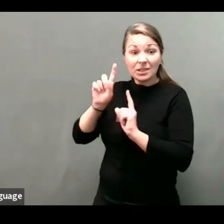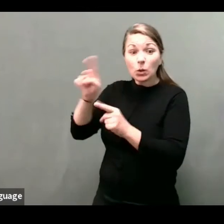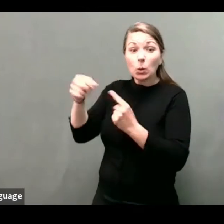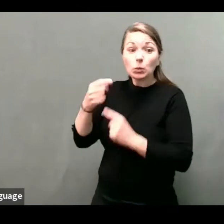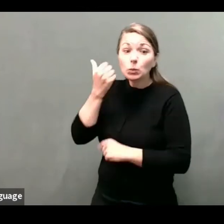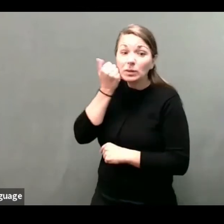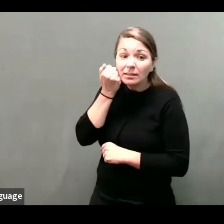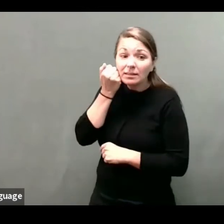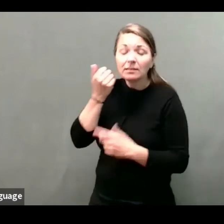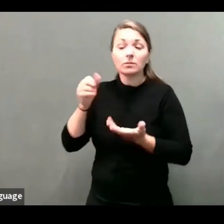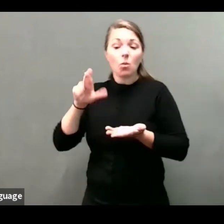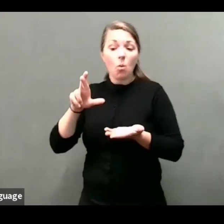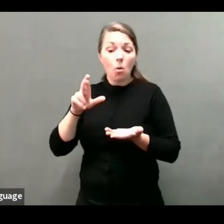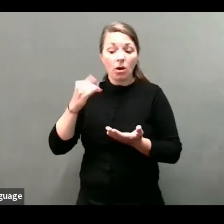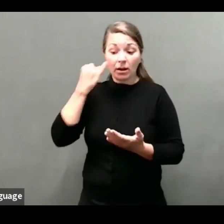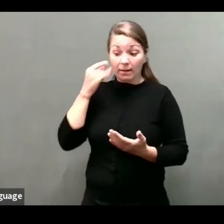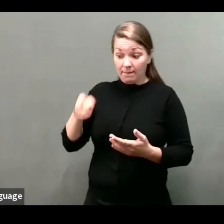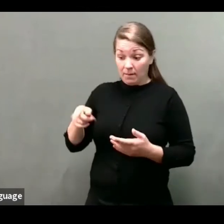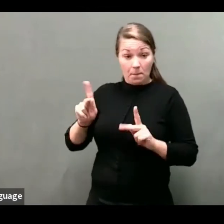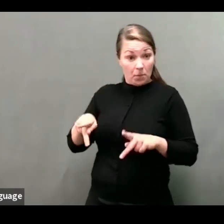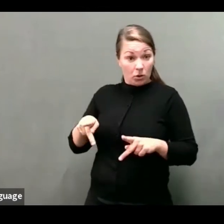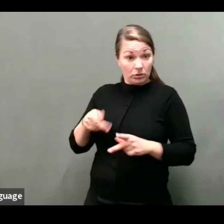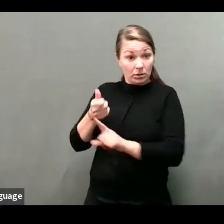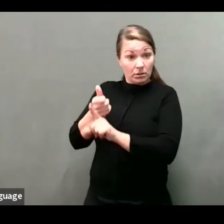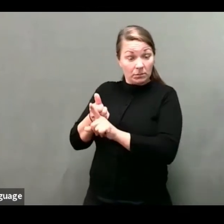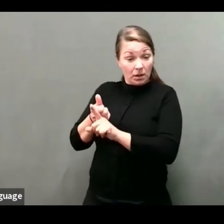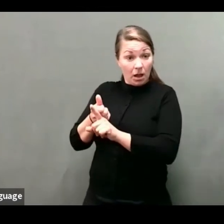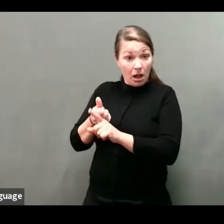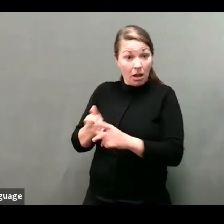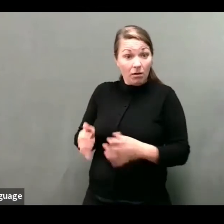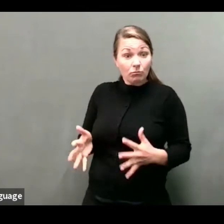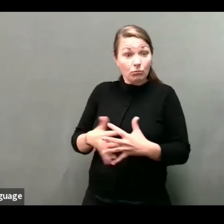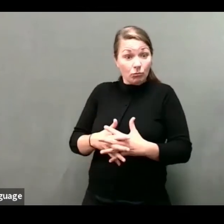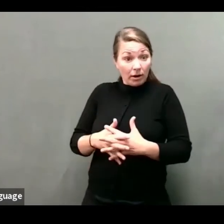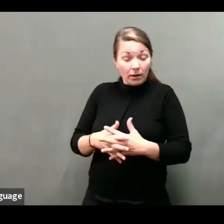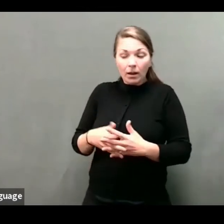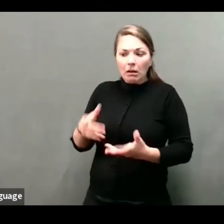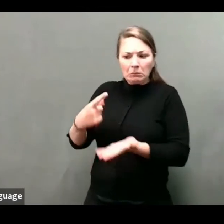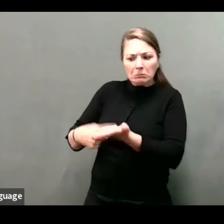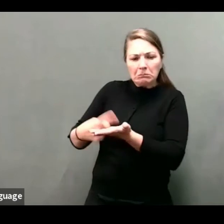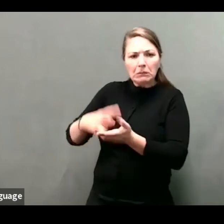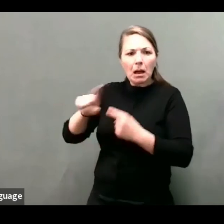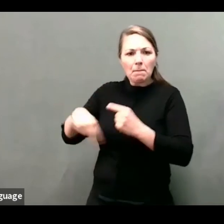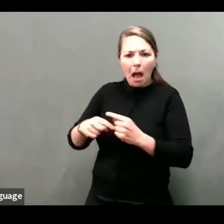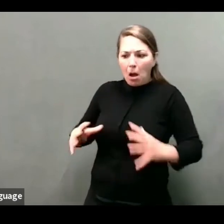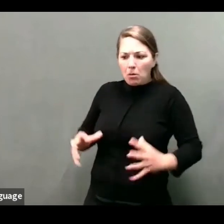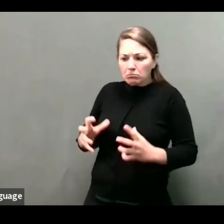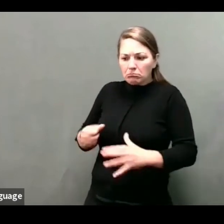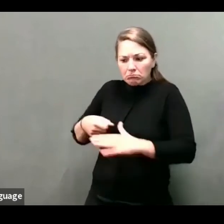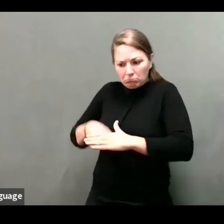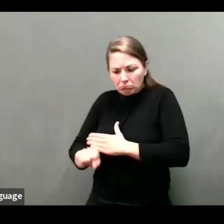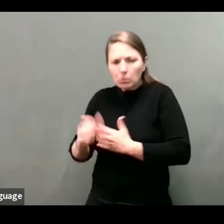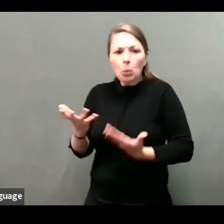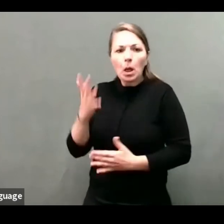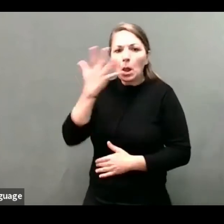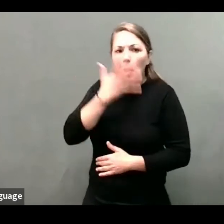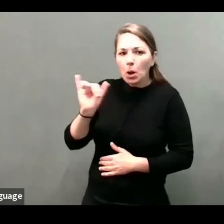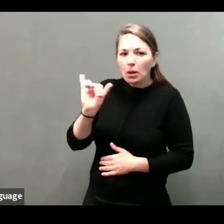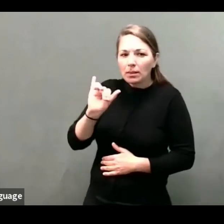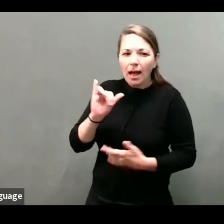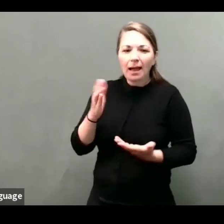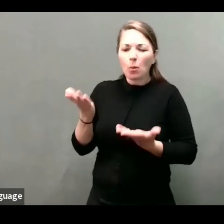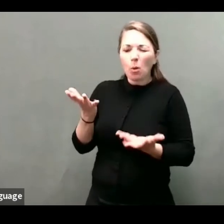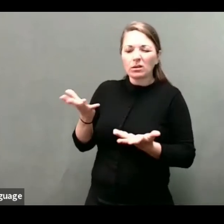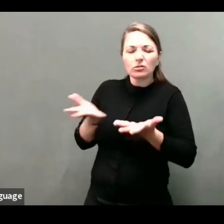is pregnant, talking to them about what that birth process might be like and what additional support they may need because they're a survivor of sexual